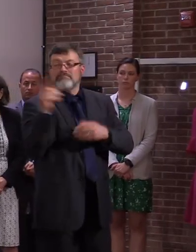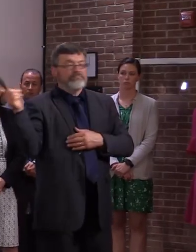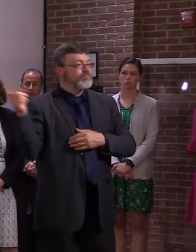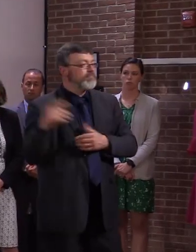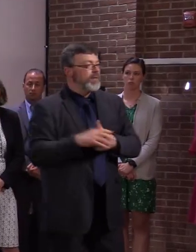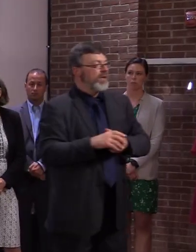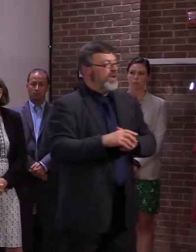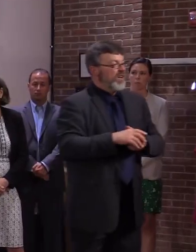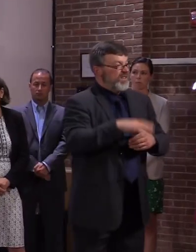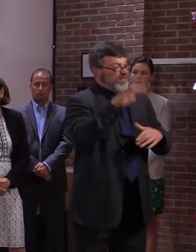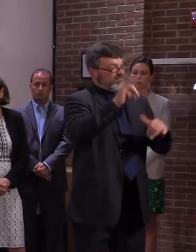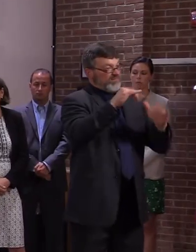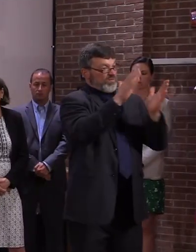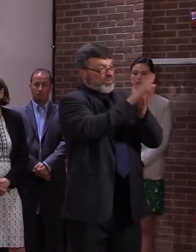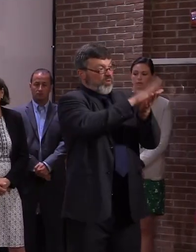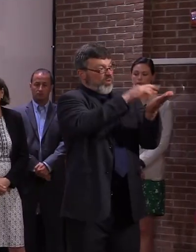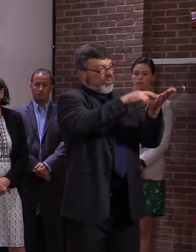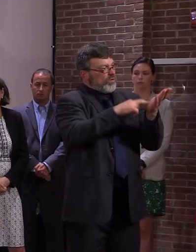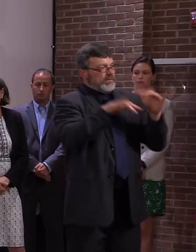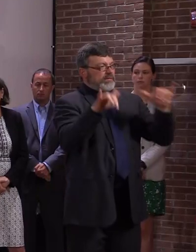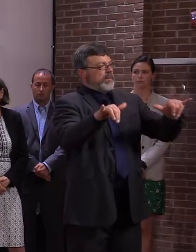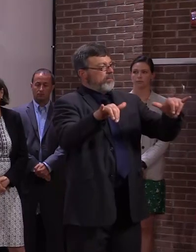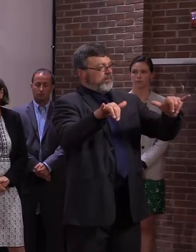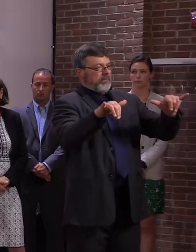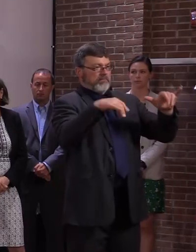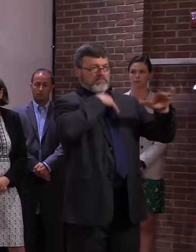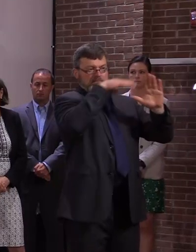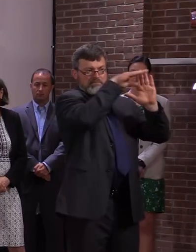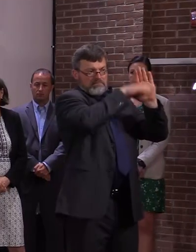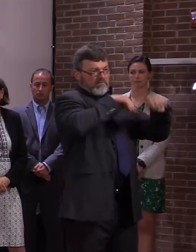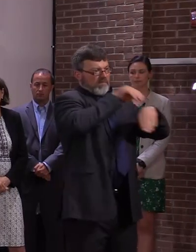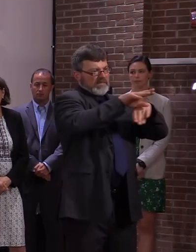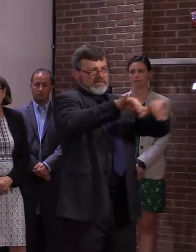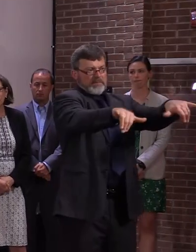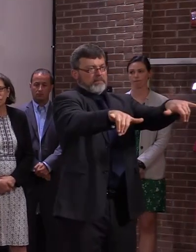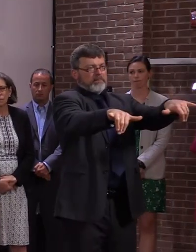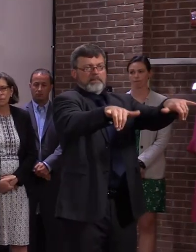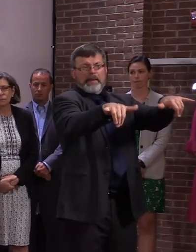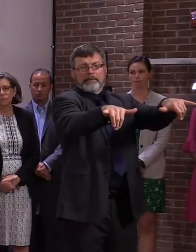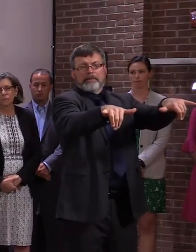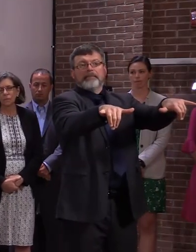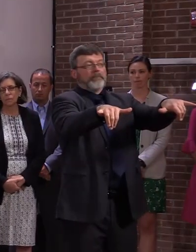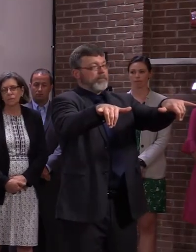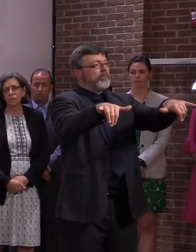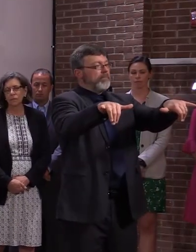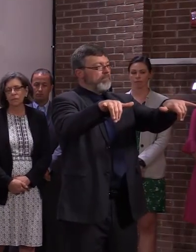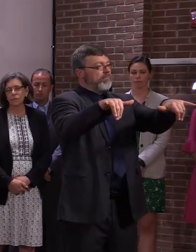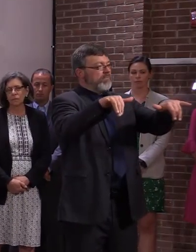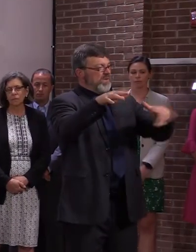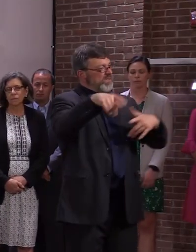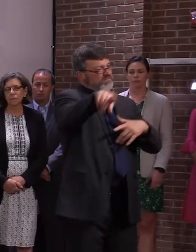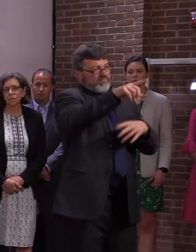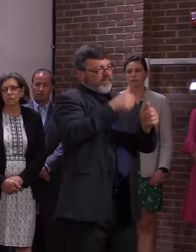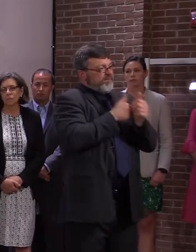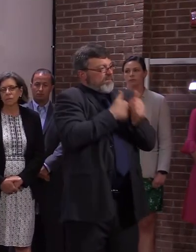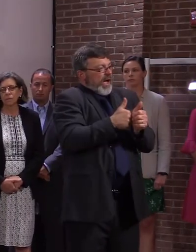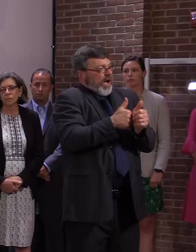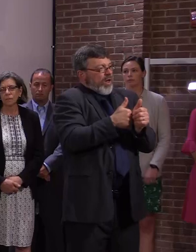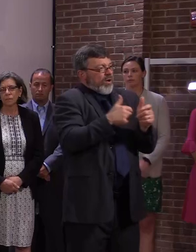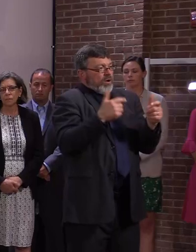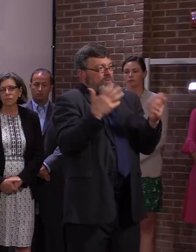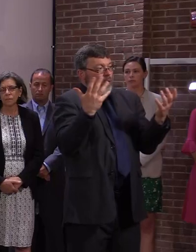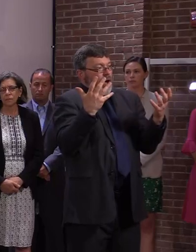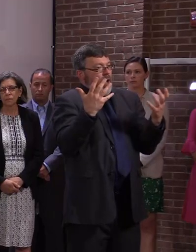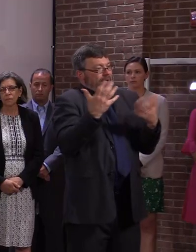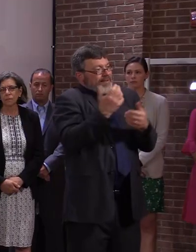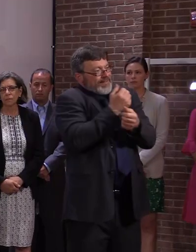terms of the guidance we had put out previously that said that they should seek to follow our safe and healthy school year guidance for the remaining part of the school